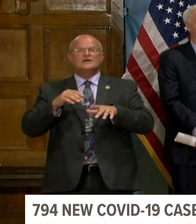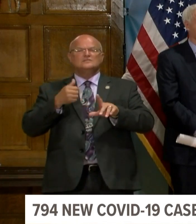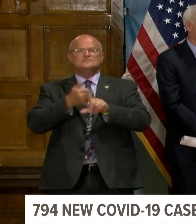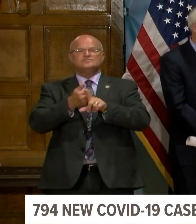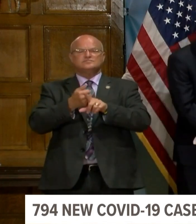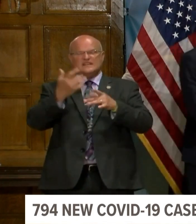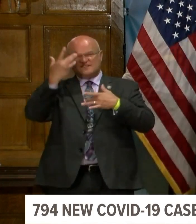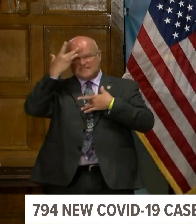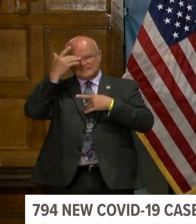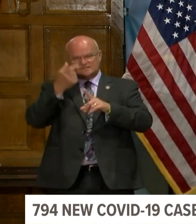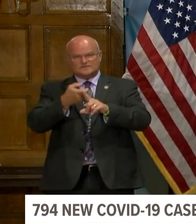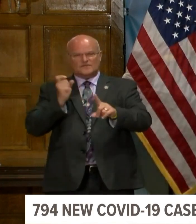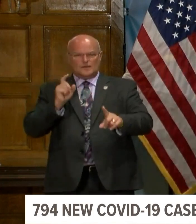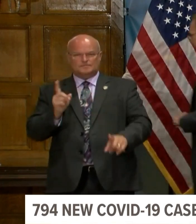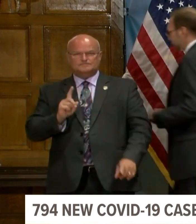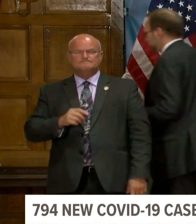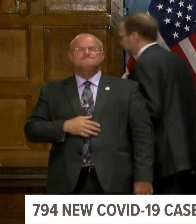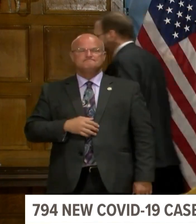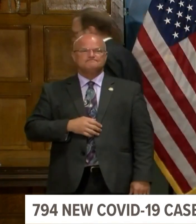be.